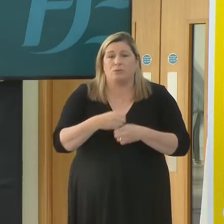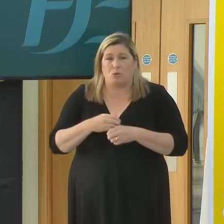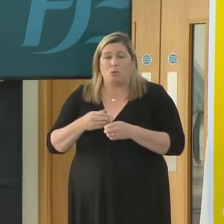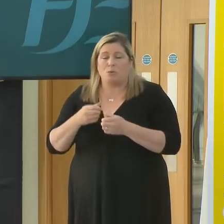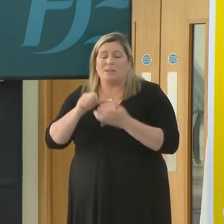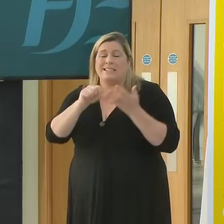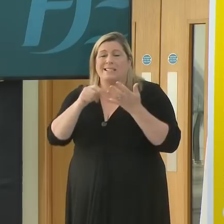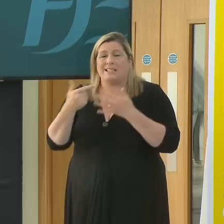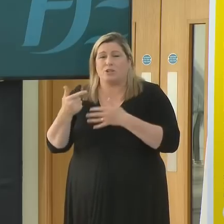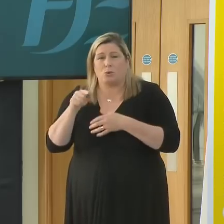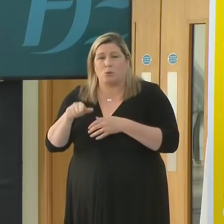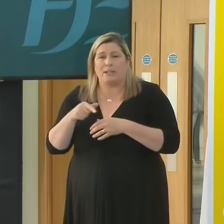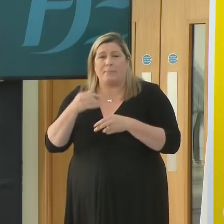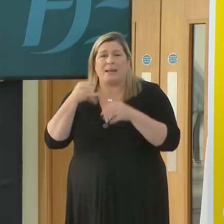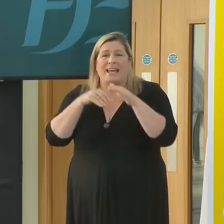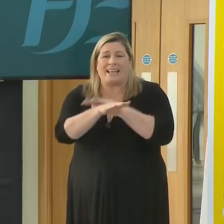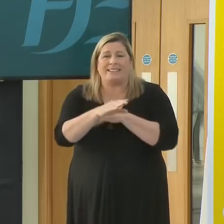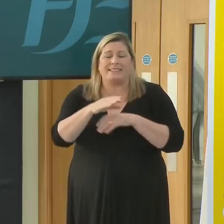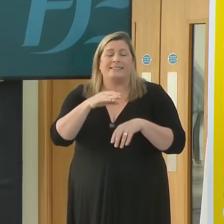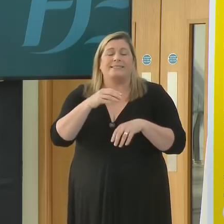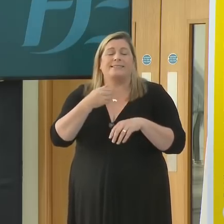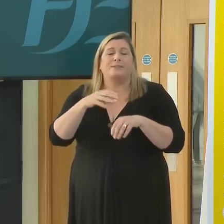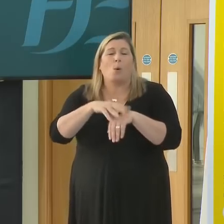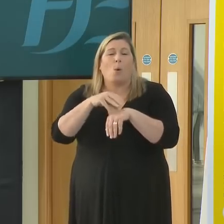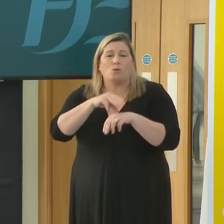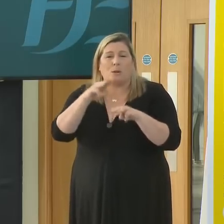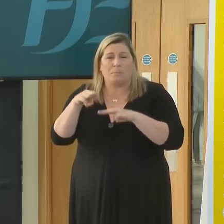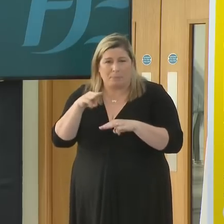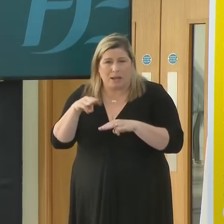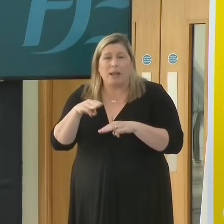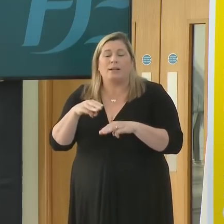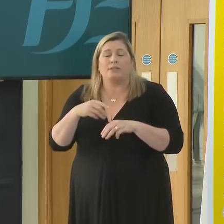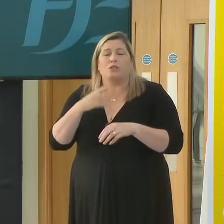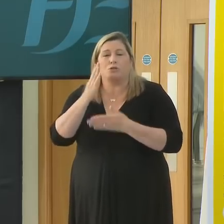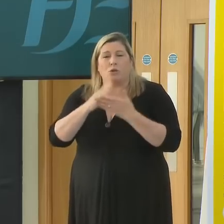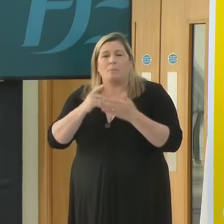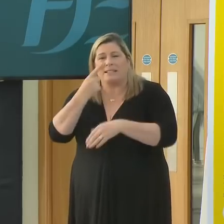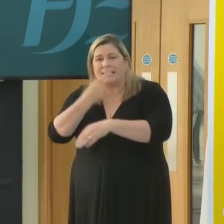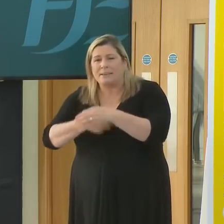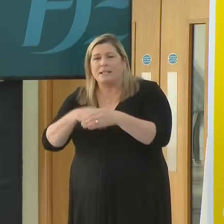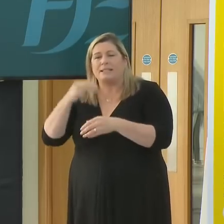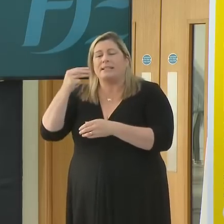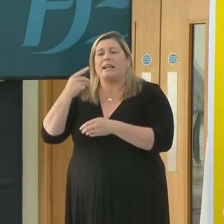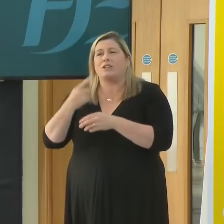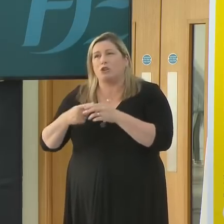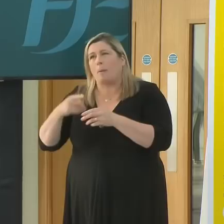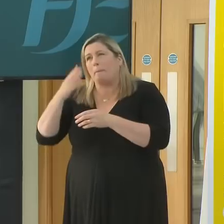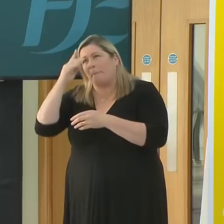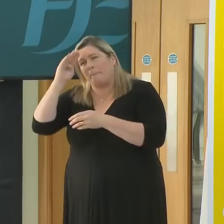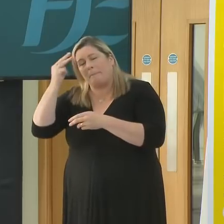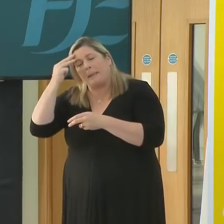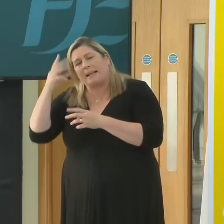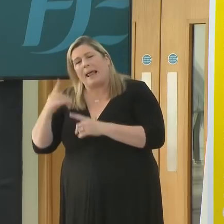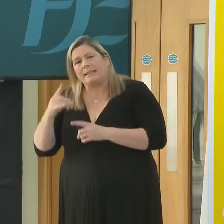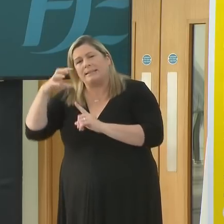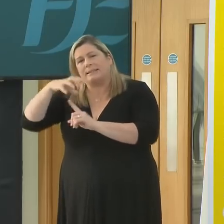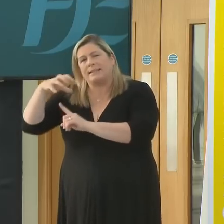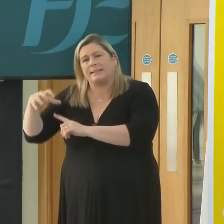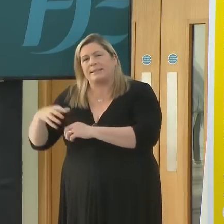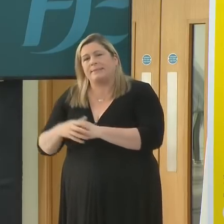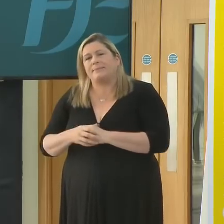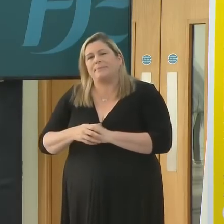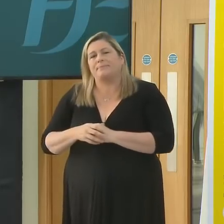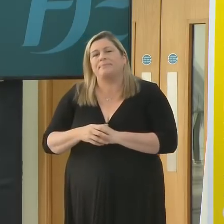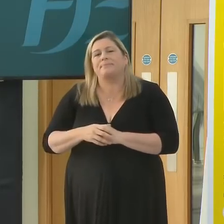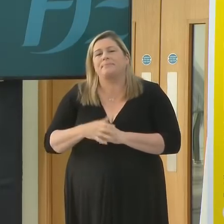those facilities relate to older people, so we are also deploying staff to some disability and some mental health settings. Just then to move